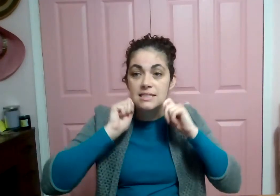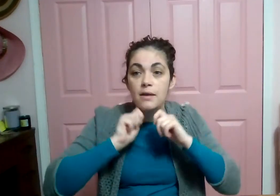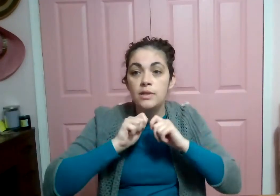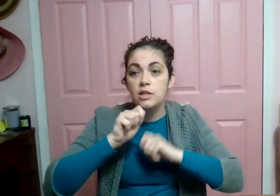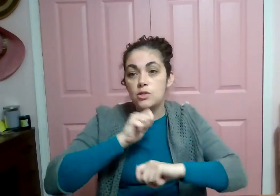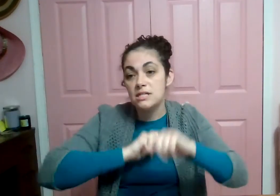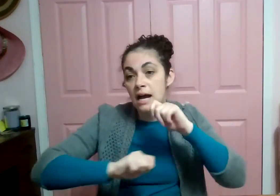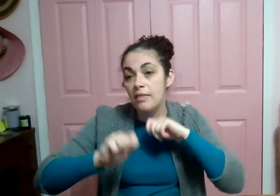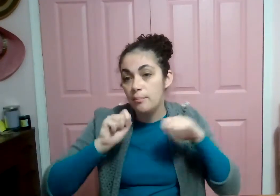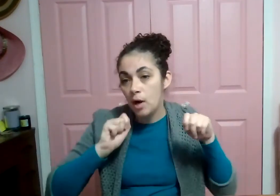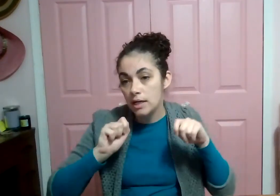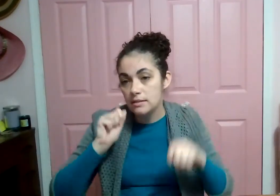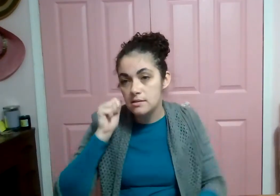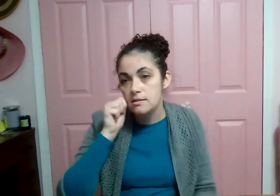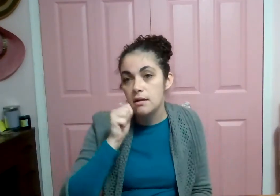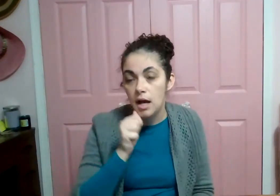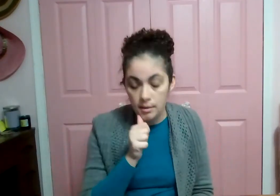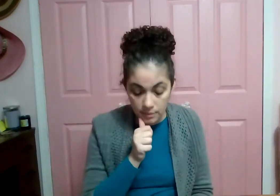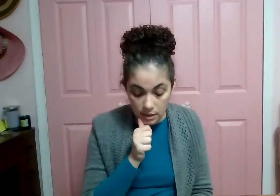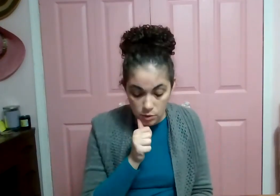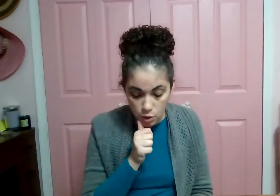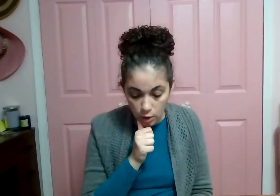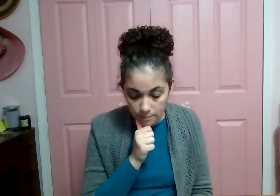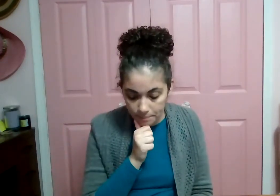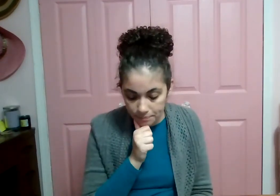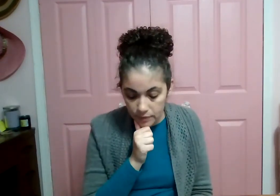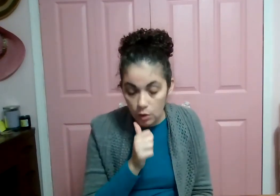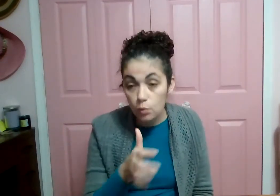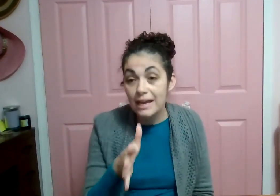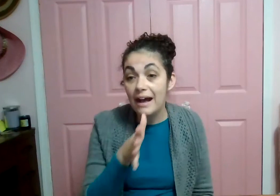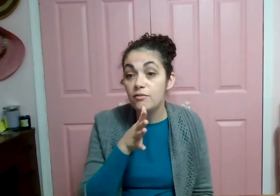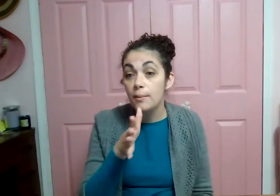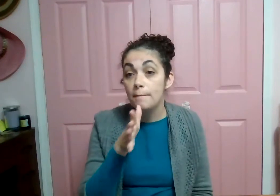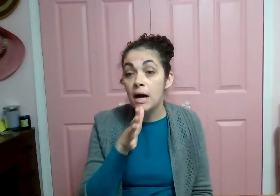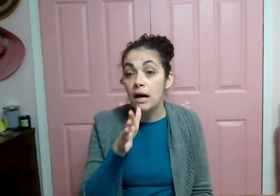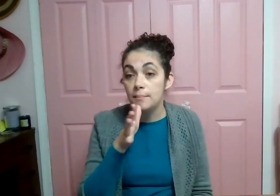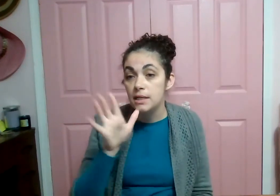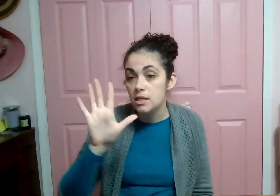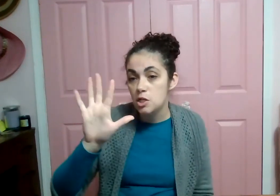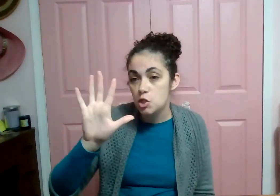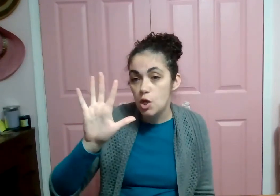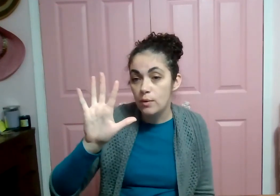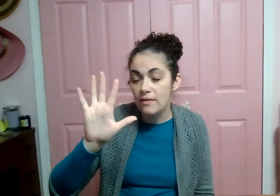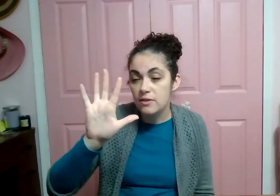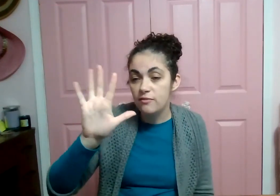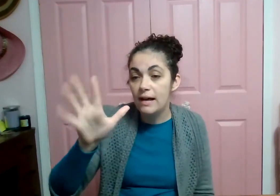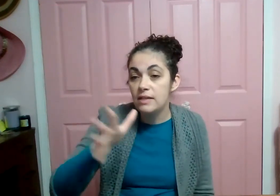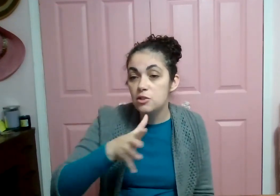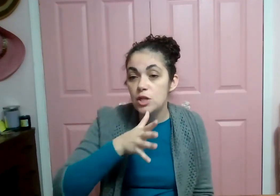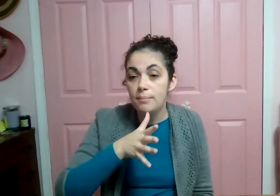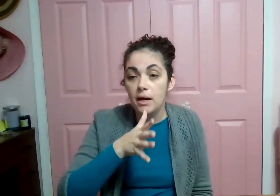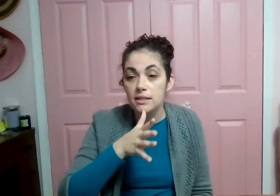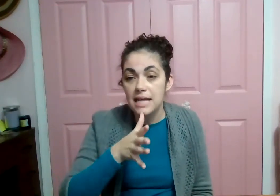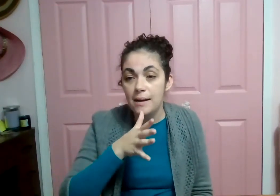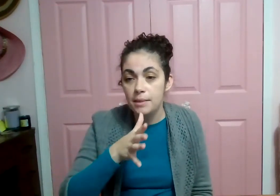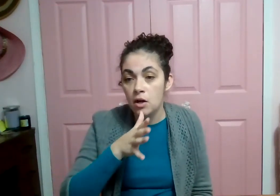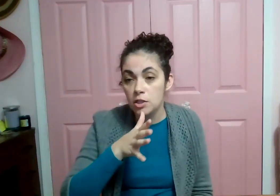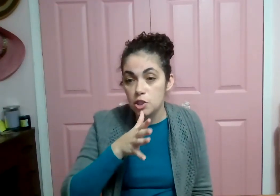day when they used to tie the bonnets, it was girl. We have mom. So we have the 5-hand shape tapping on our